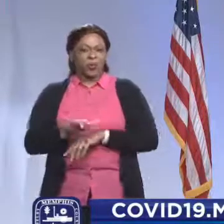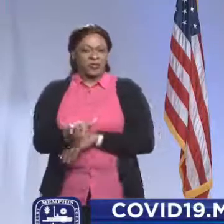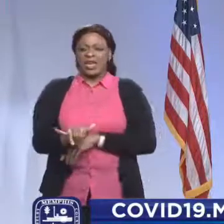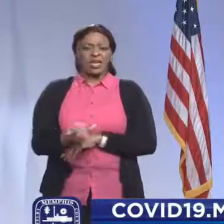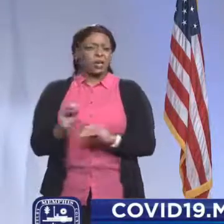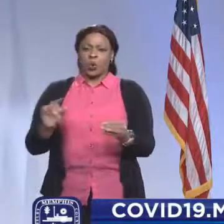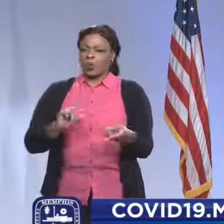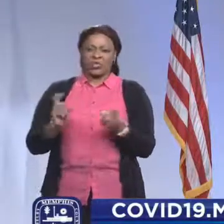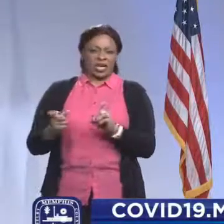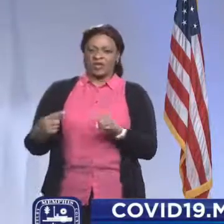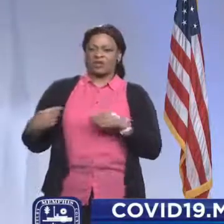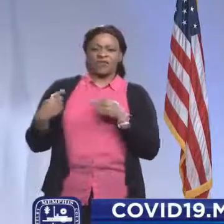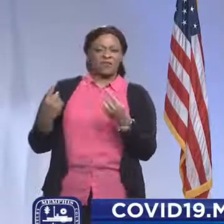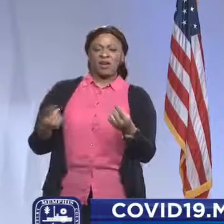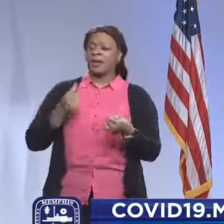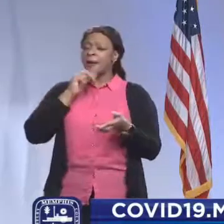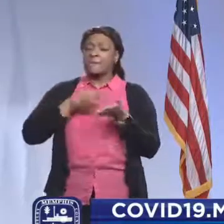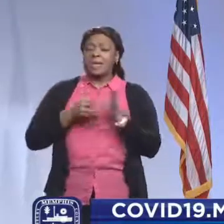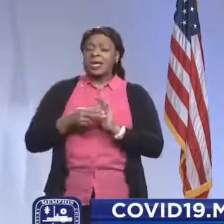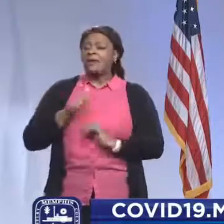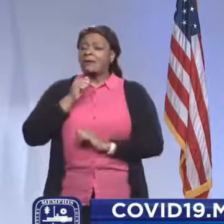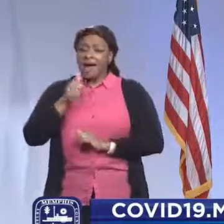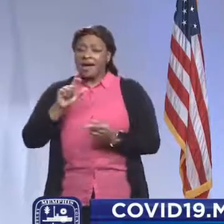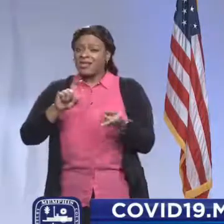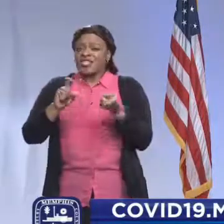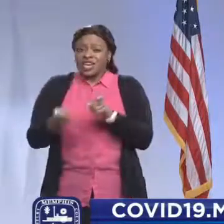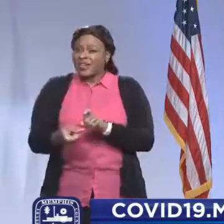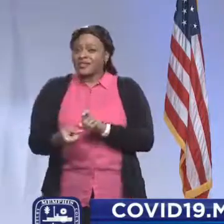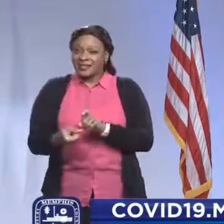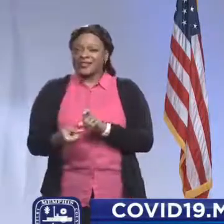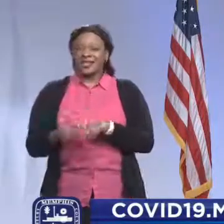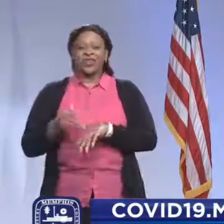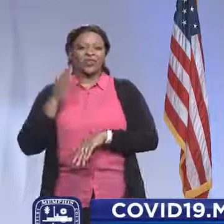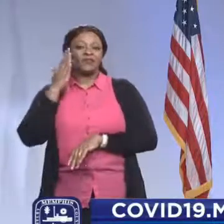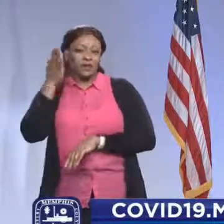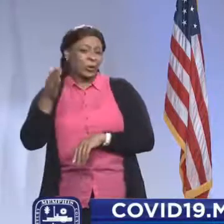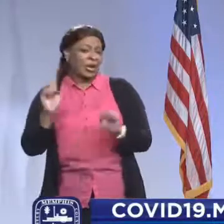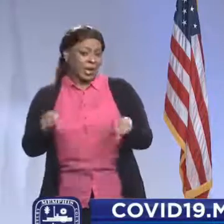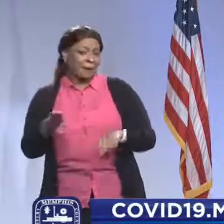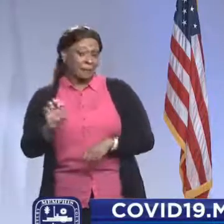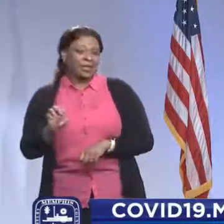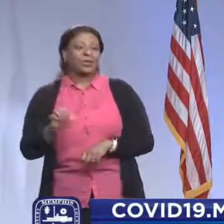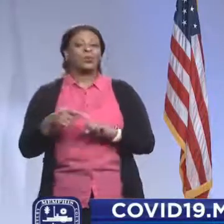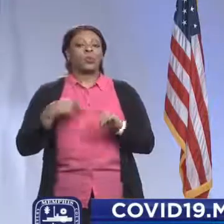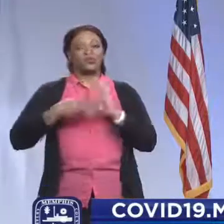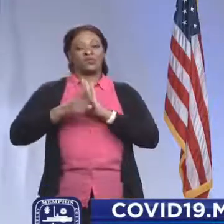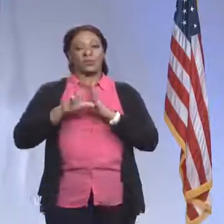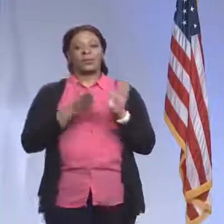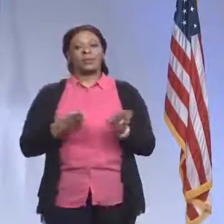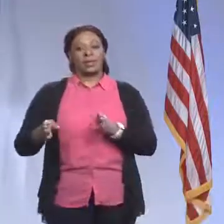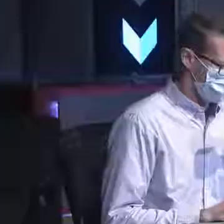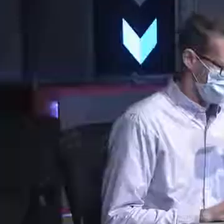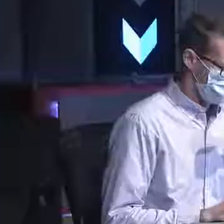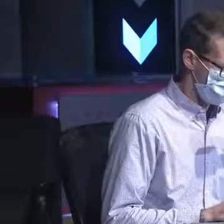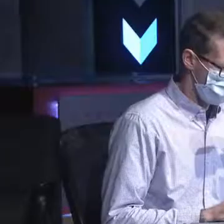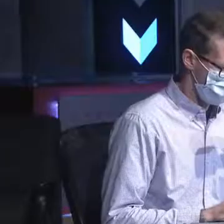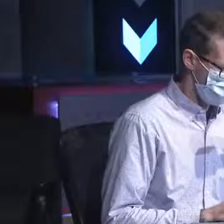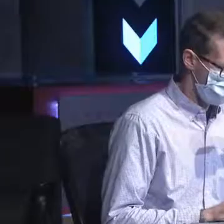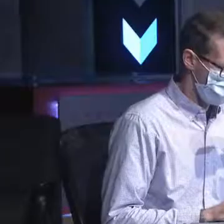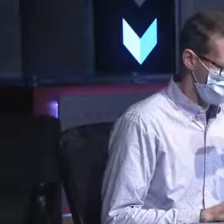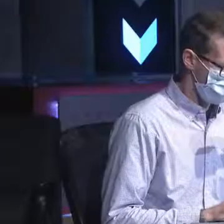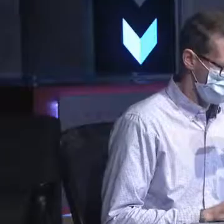no changes, but it doesn't mean that there wouldn't be changes in the future as we review the plan.